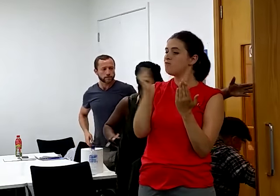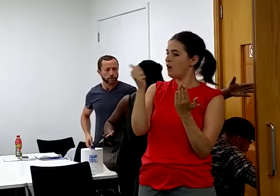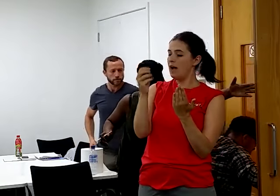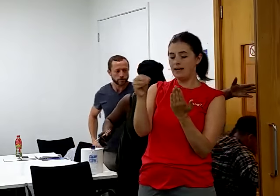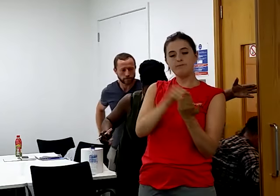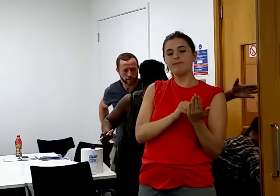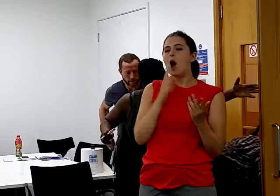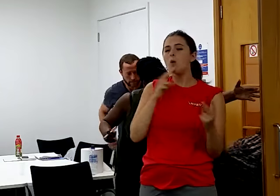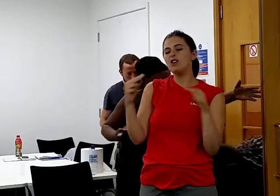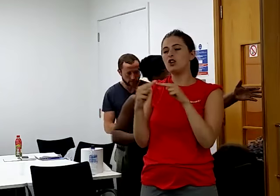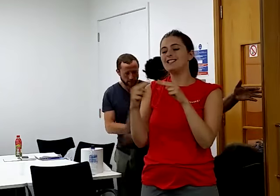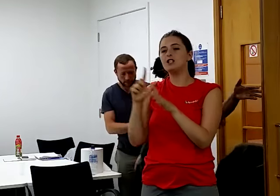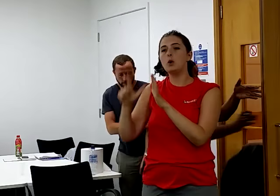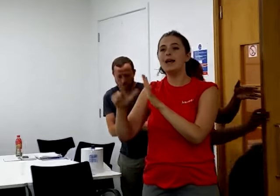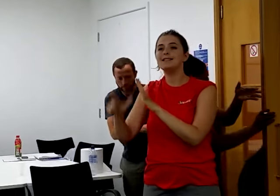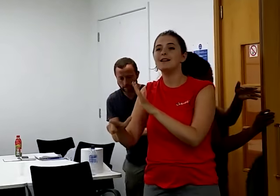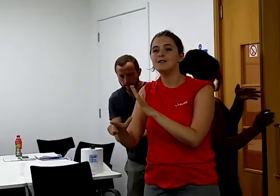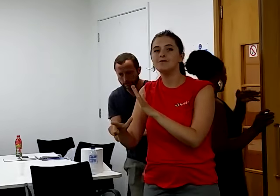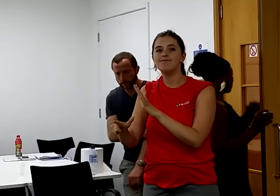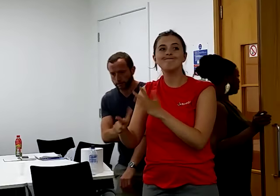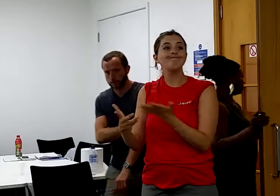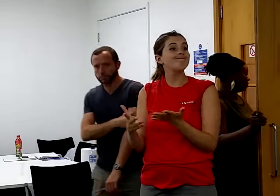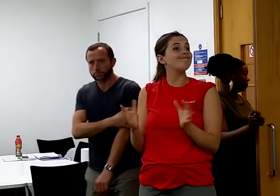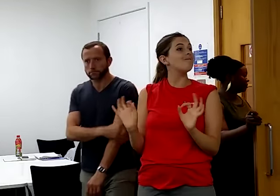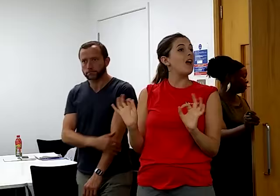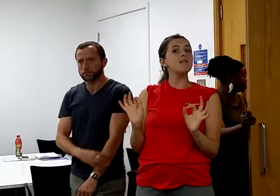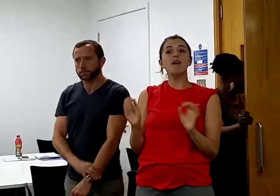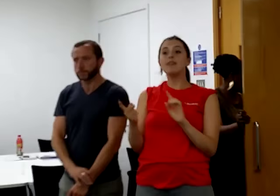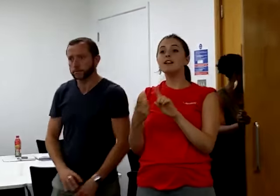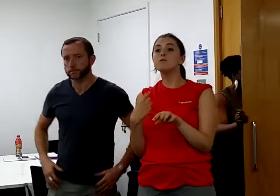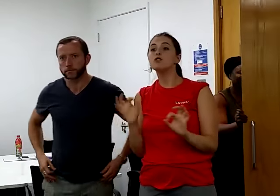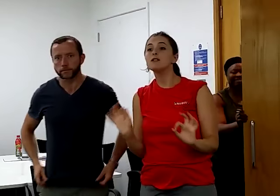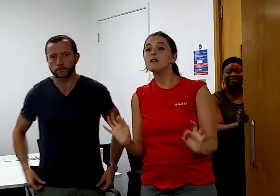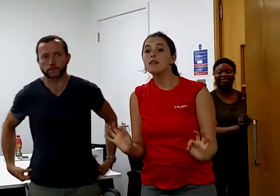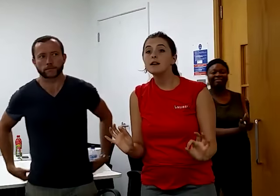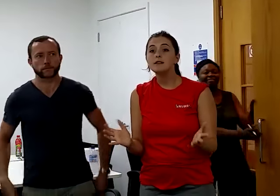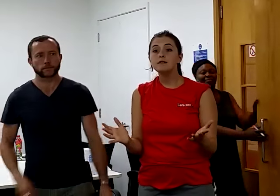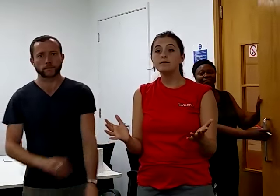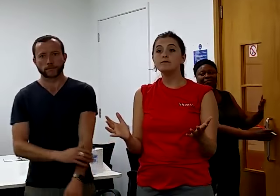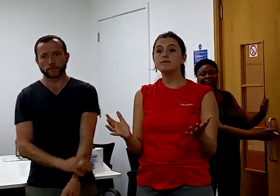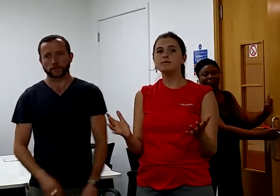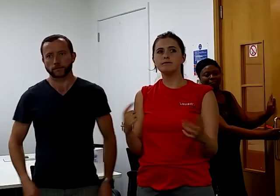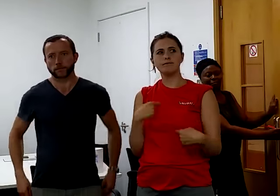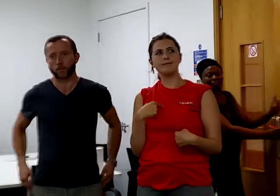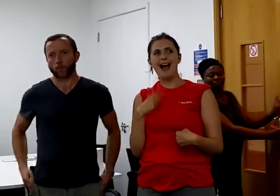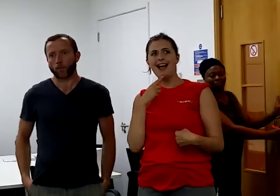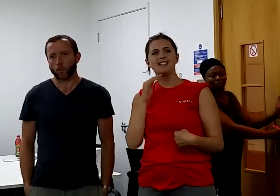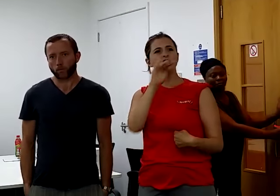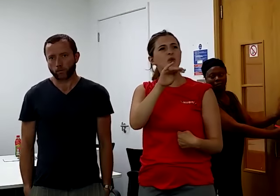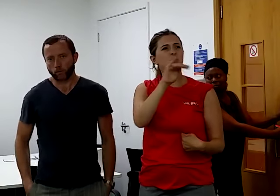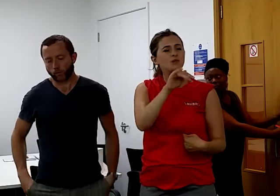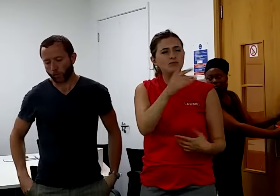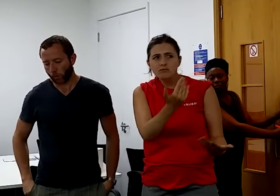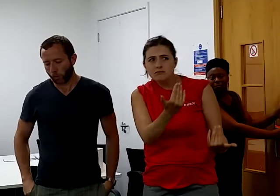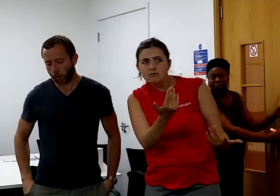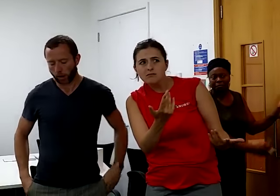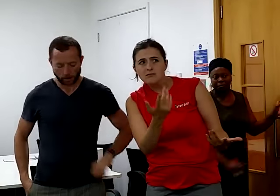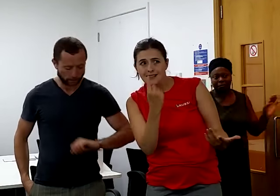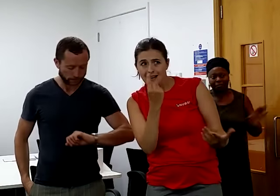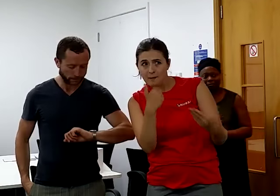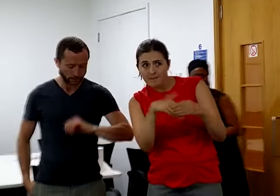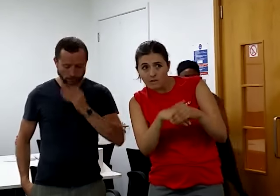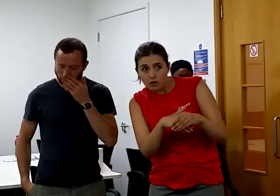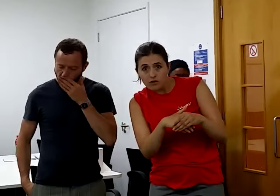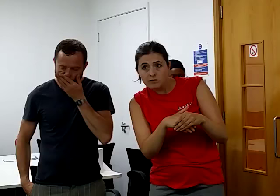Debbie, and guess what? Nobody got back to me, and I ended up having to pursue the situation myself.